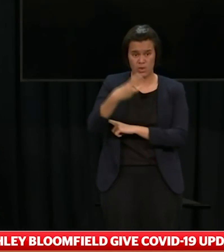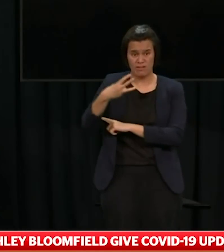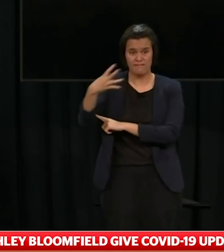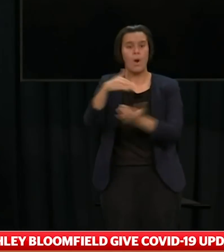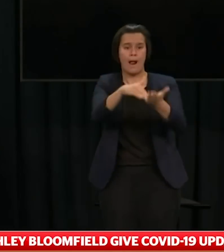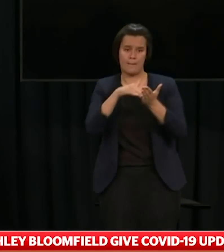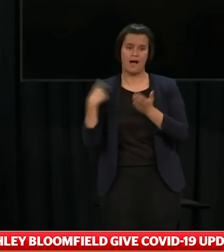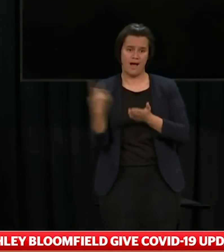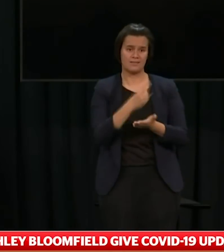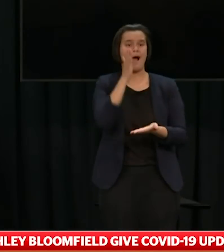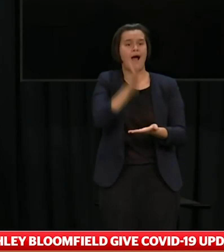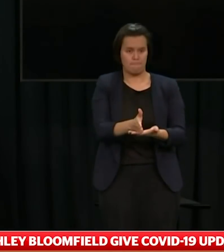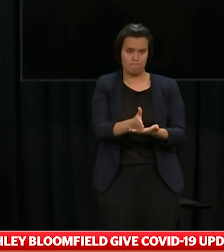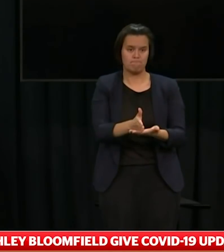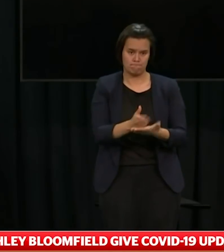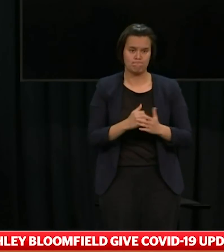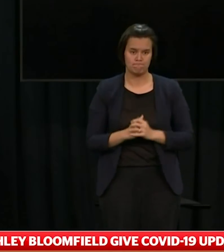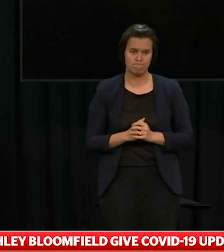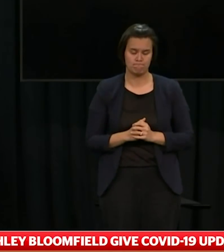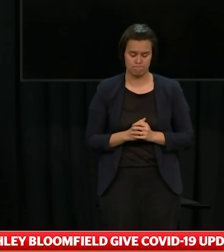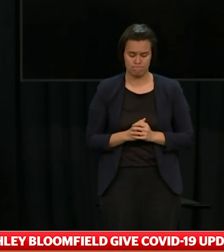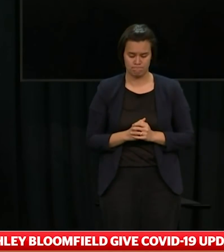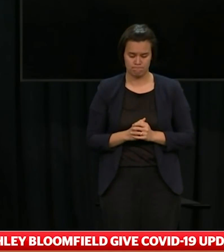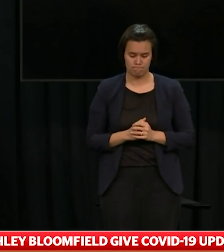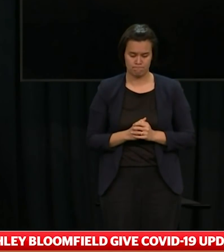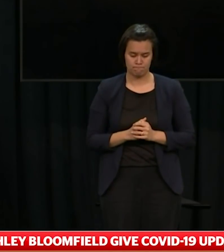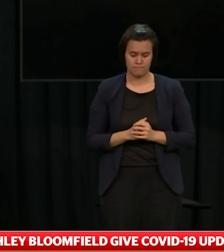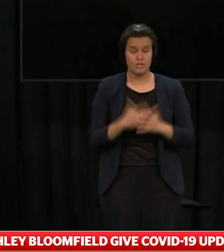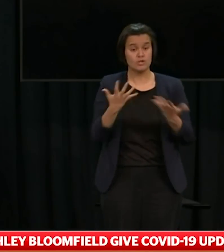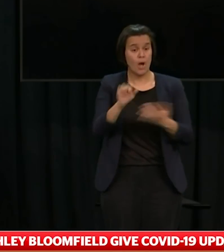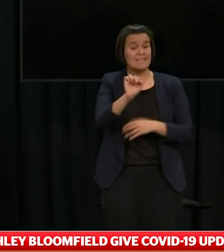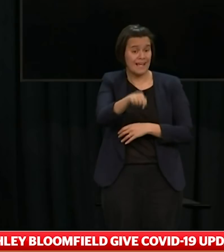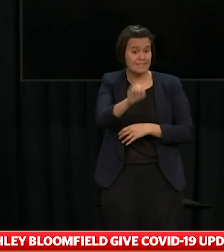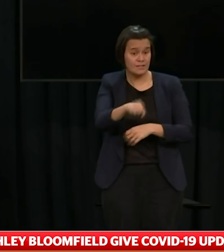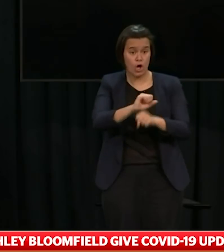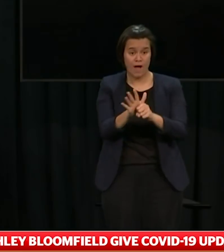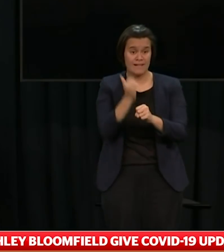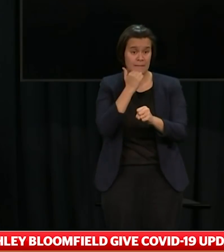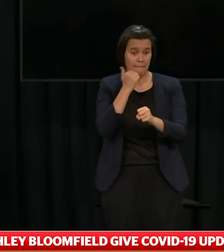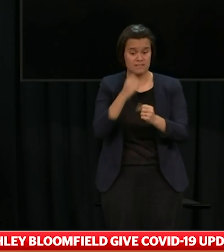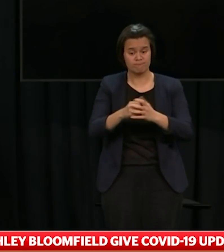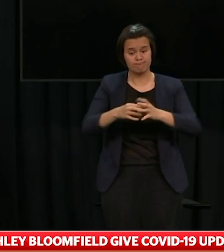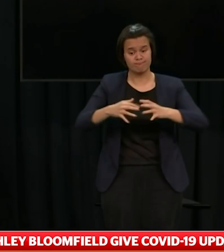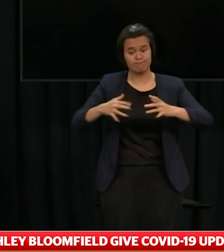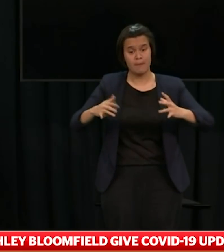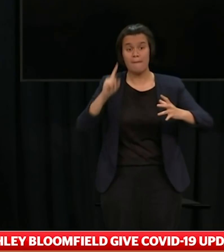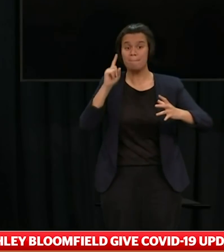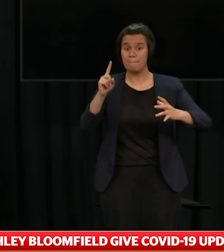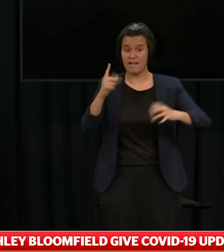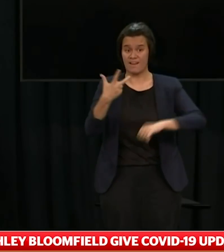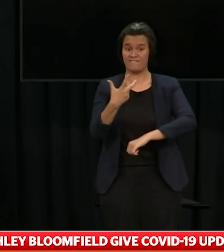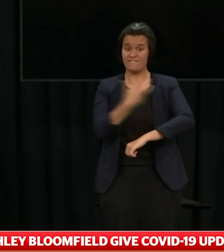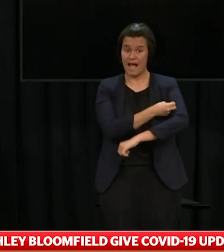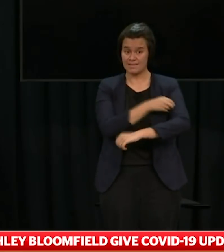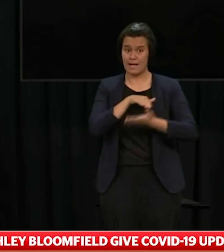see from what we've just shared that while cases are growing, vaccinations have the ability to keep